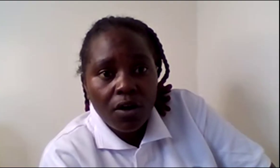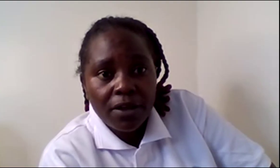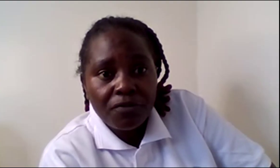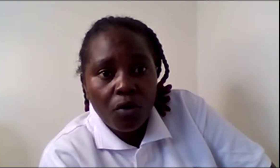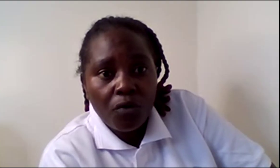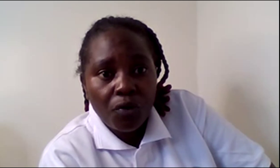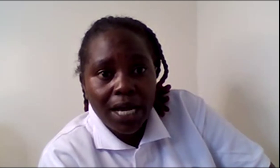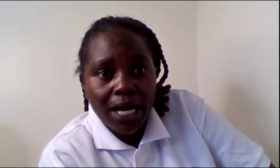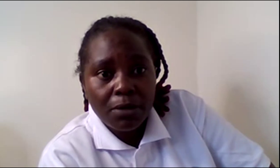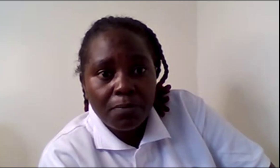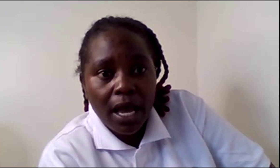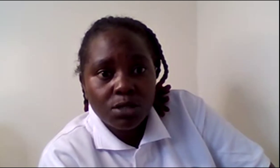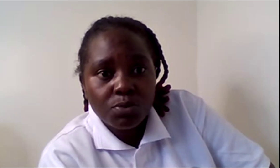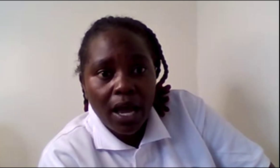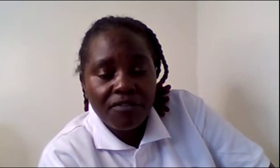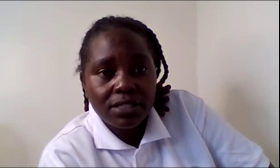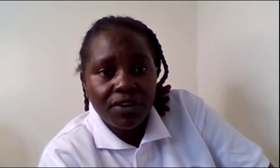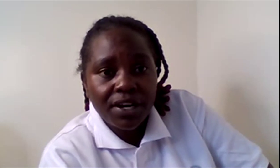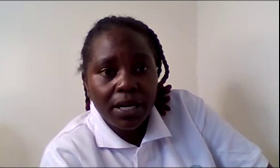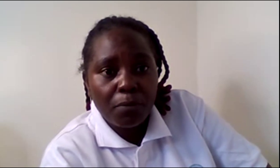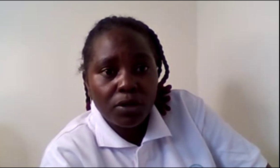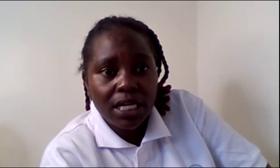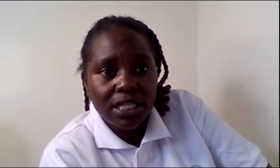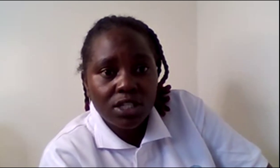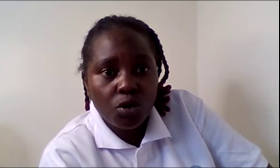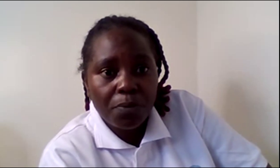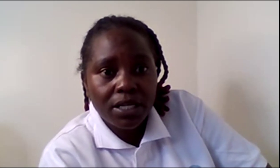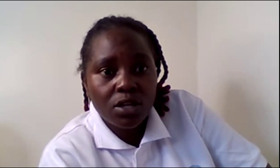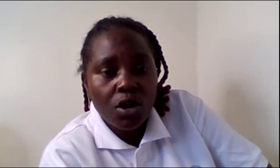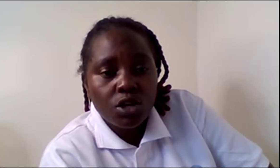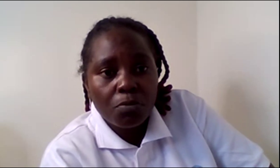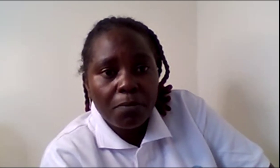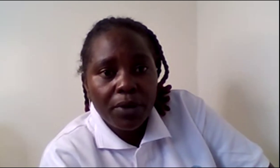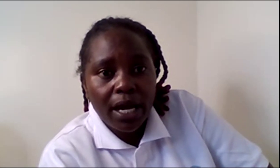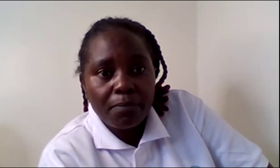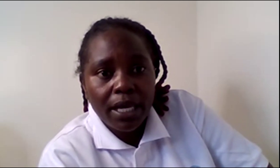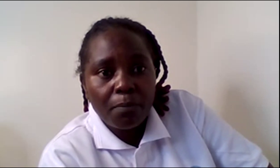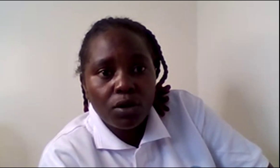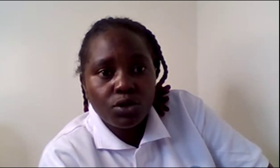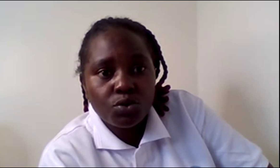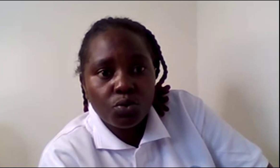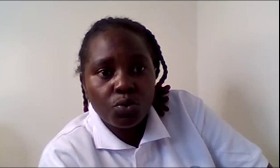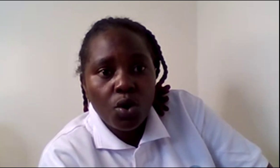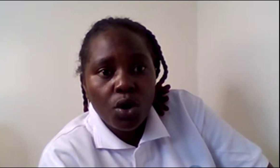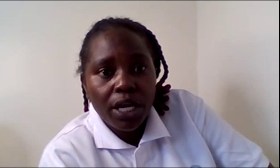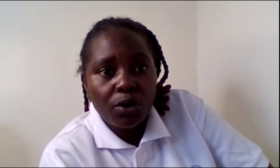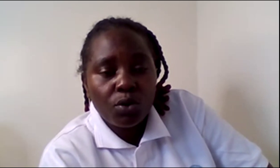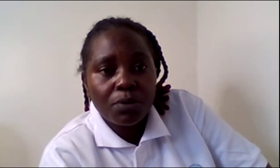for us, maybe as we're having very important these topics. So maybe we can be able to include